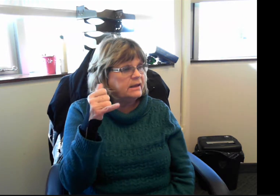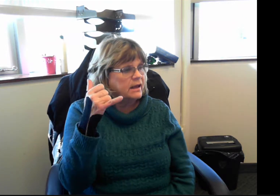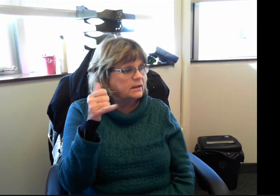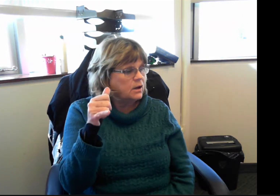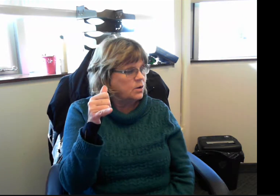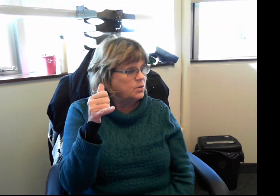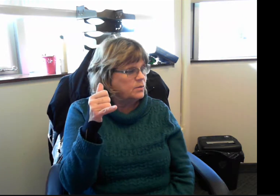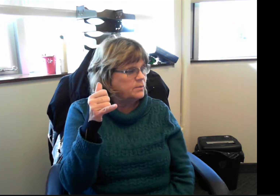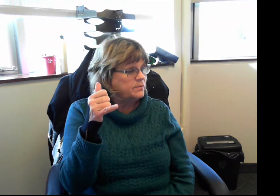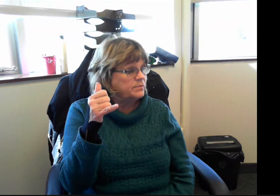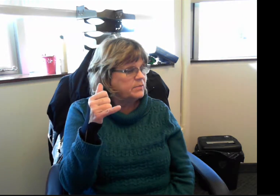yellow,